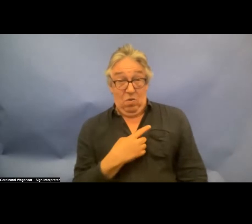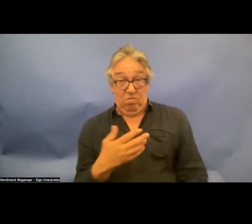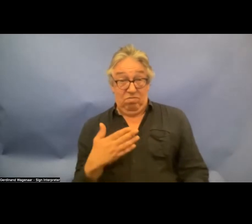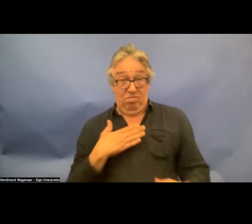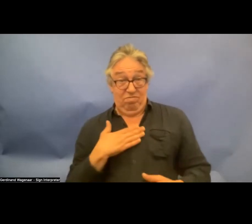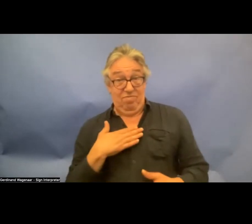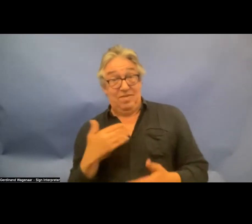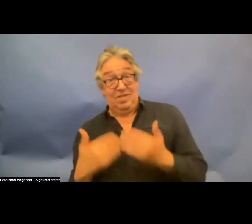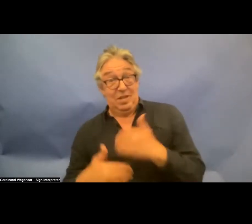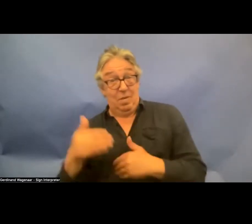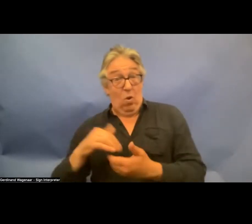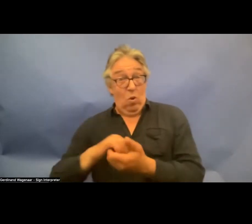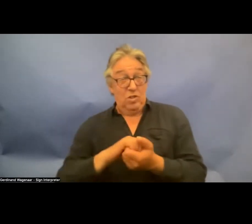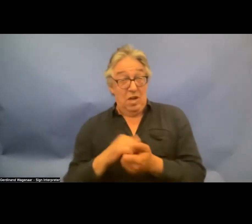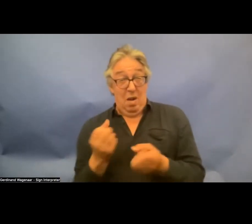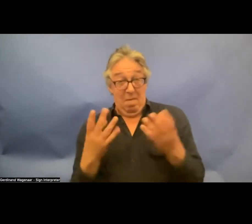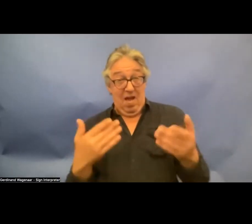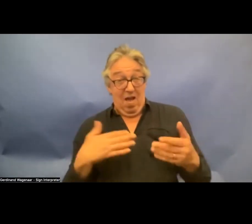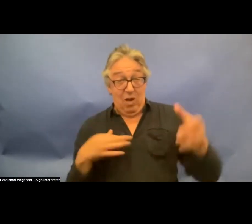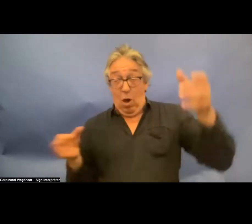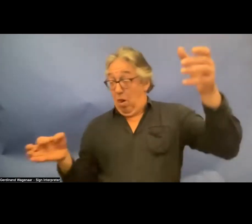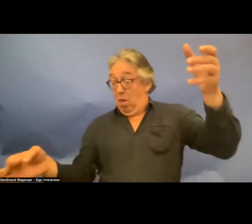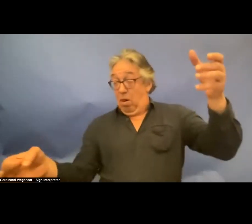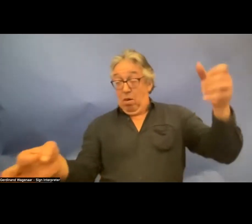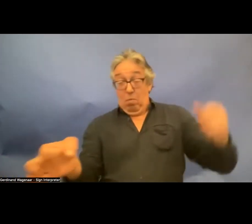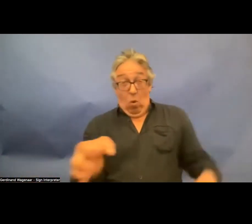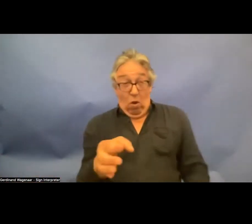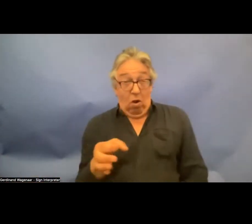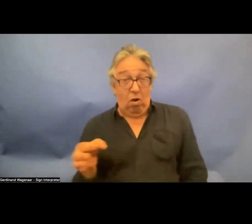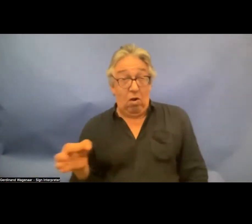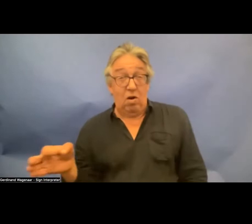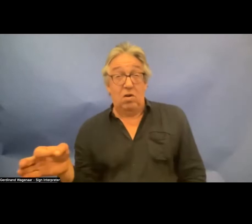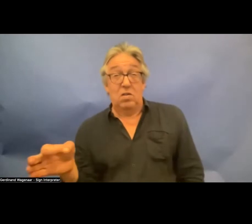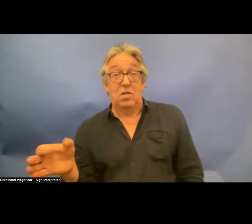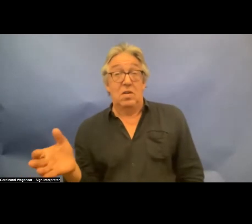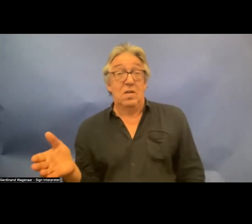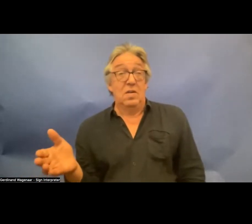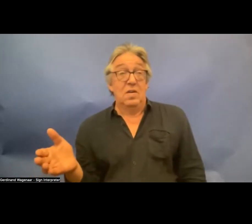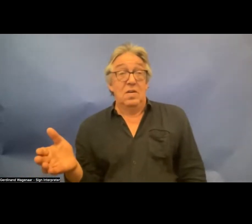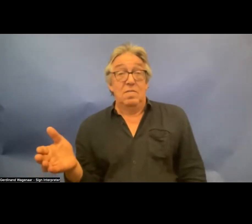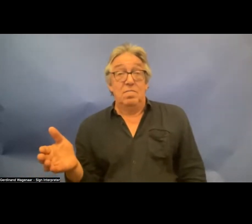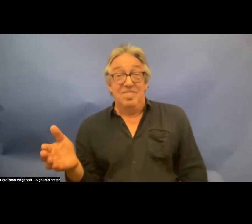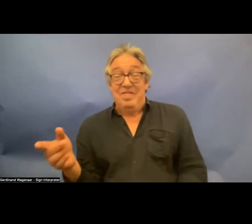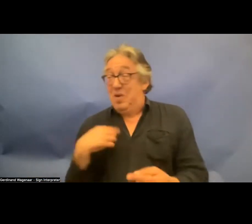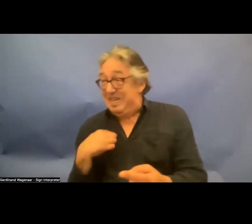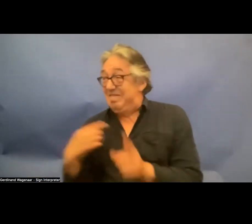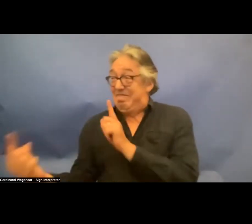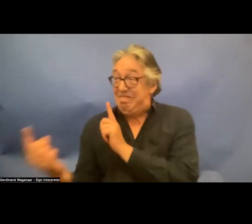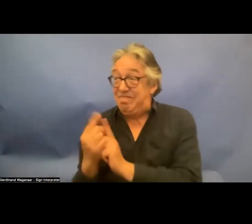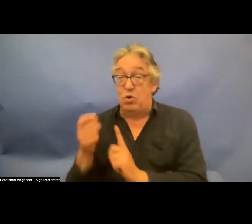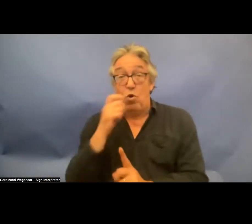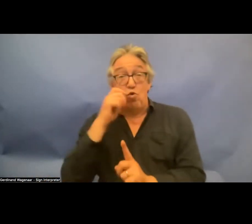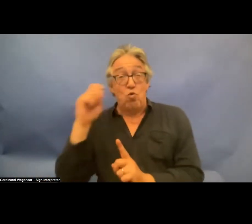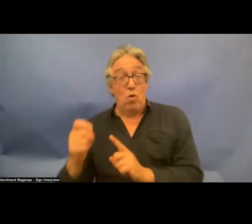beginning, this organization organized housing and food for these persons in their